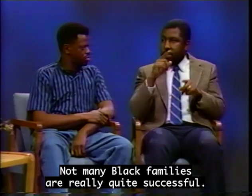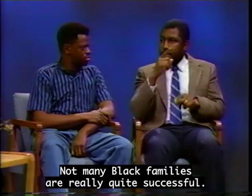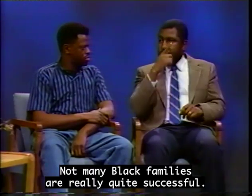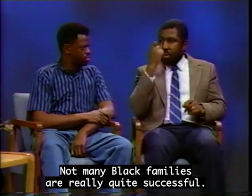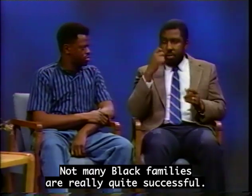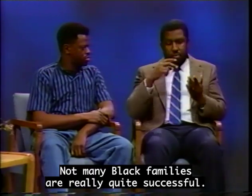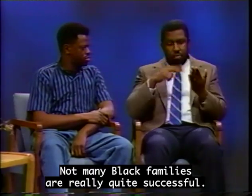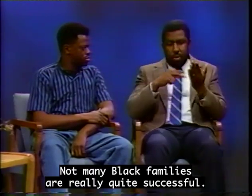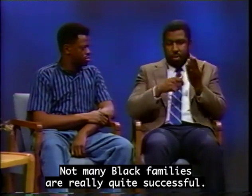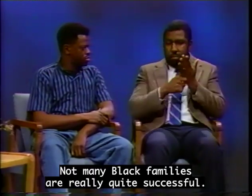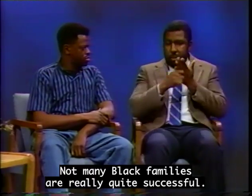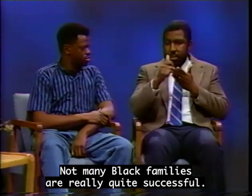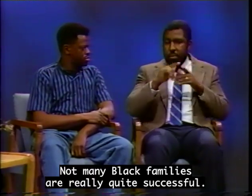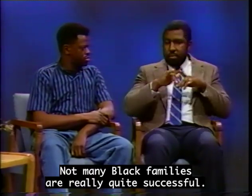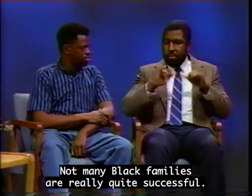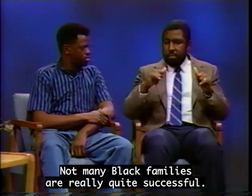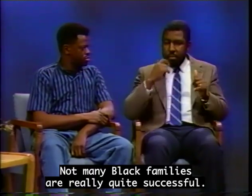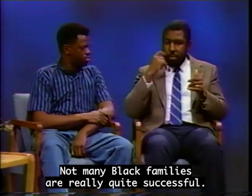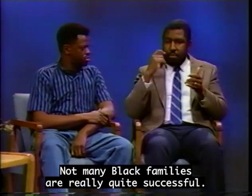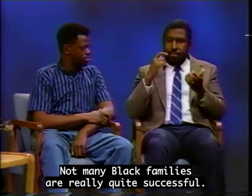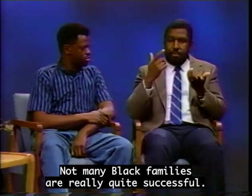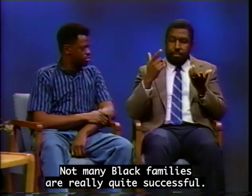Not many black families were really quite successful.